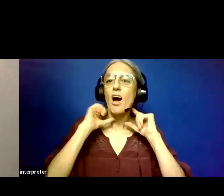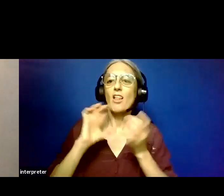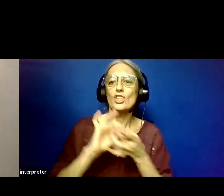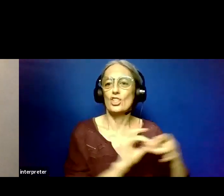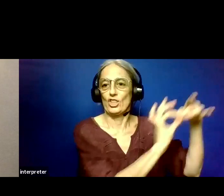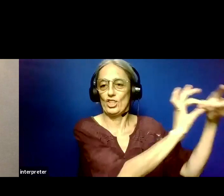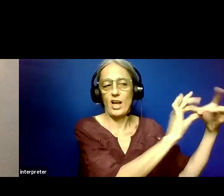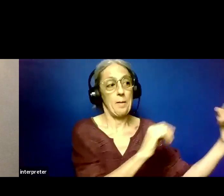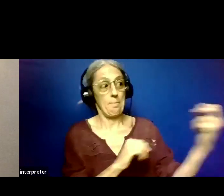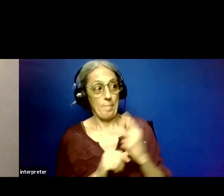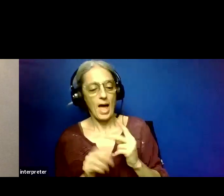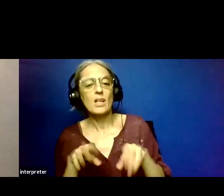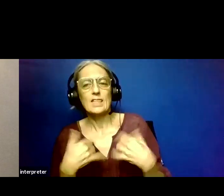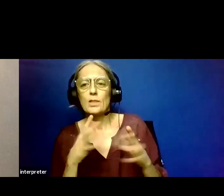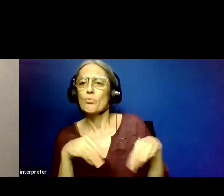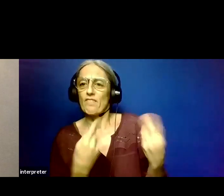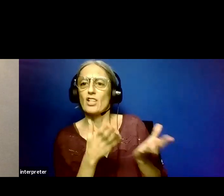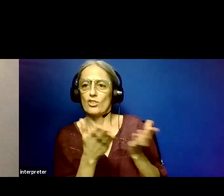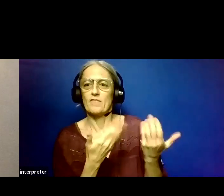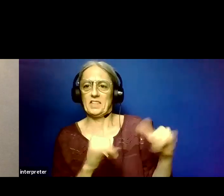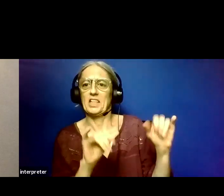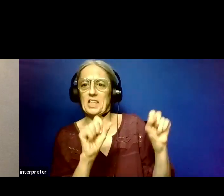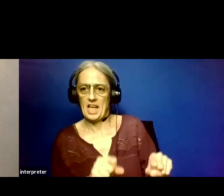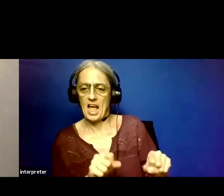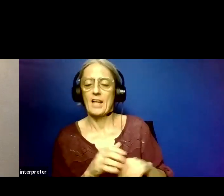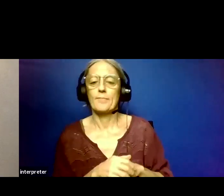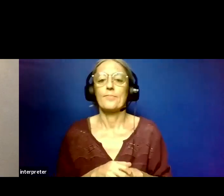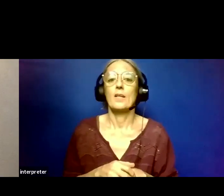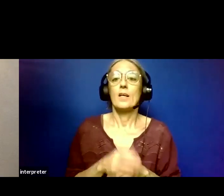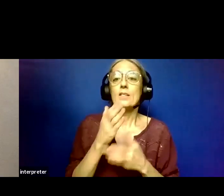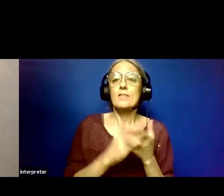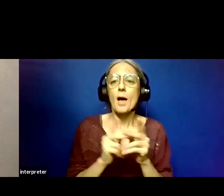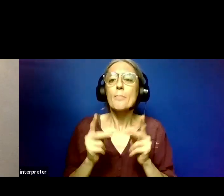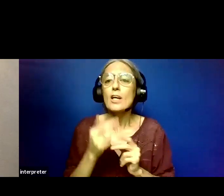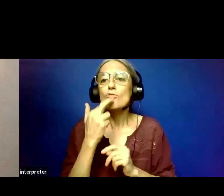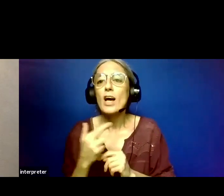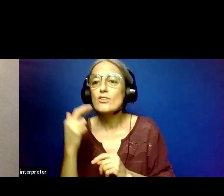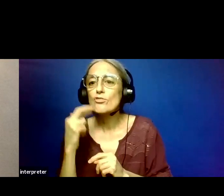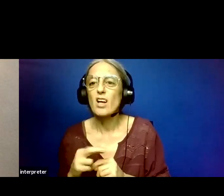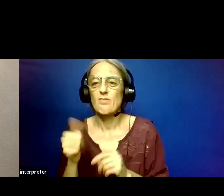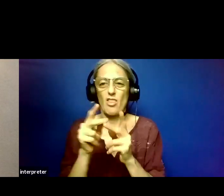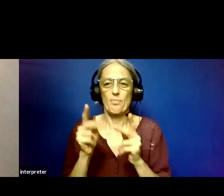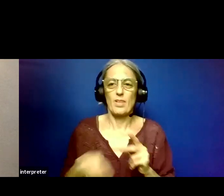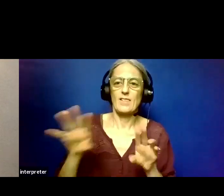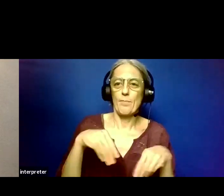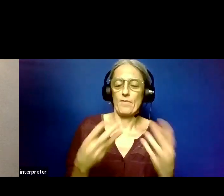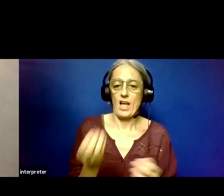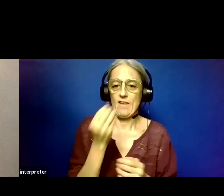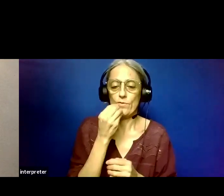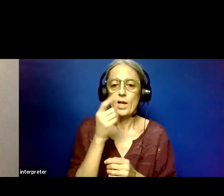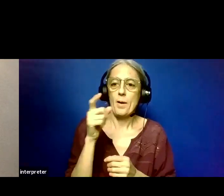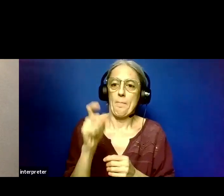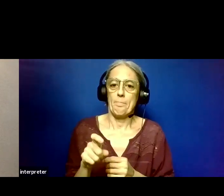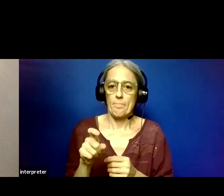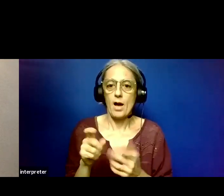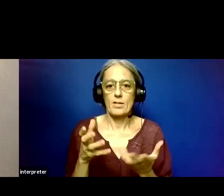Restaurants or other establishments that sell or prepare food must generally allow the animals in the public spaces, even if